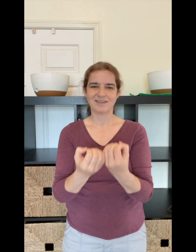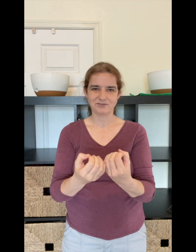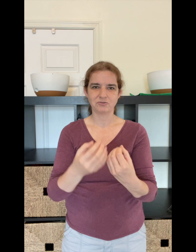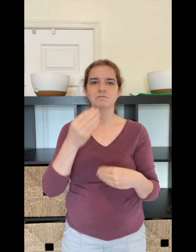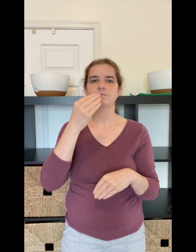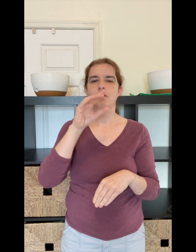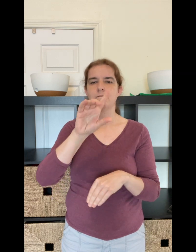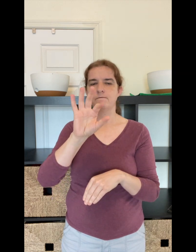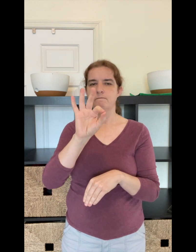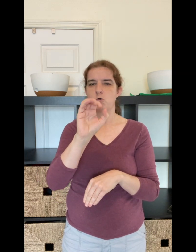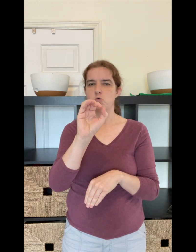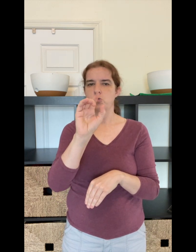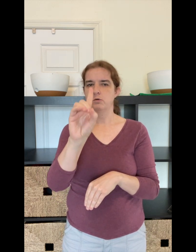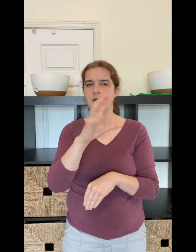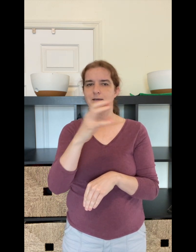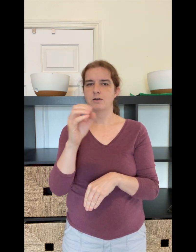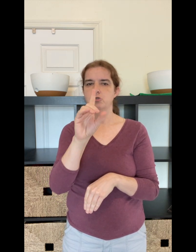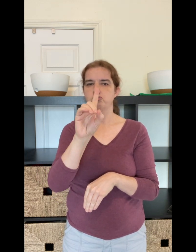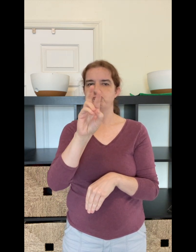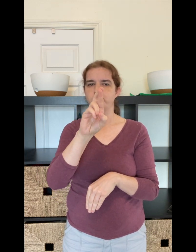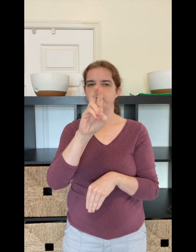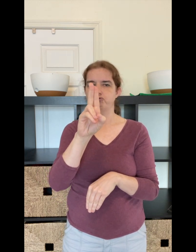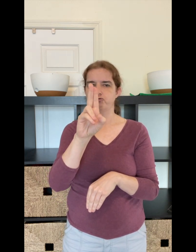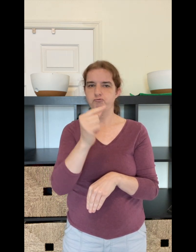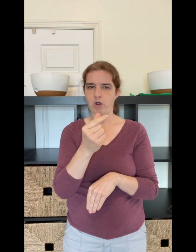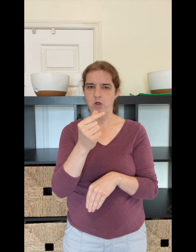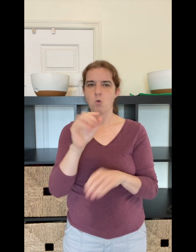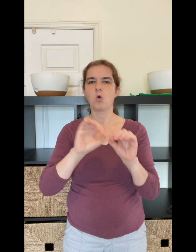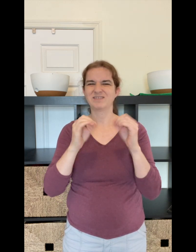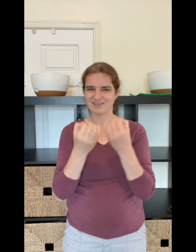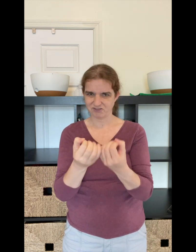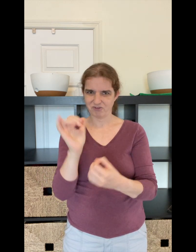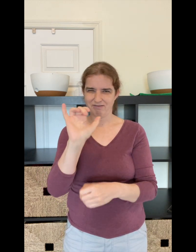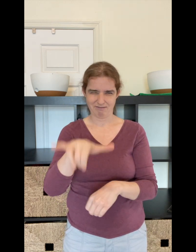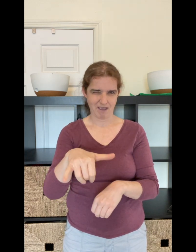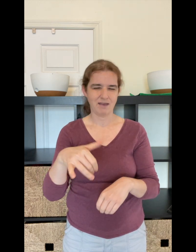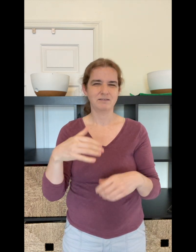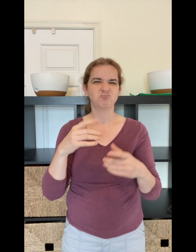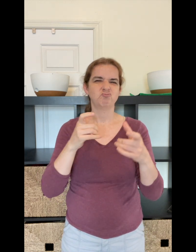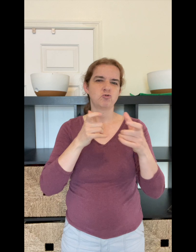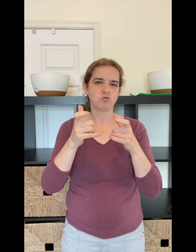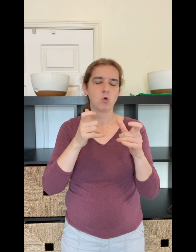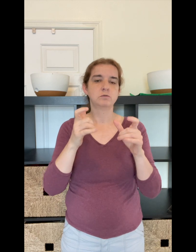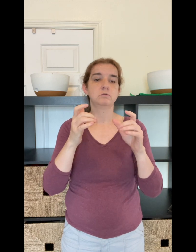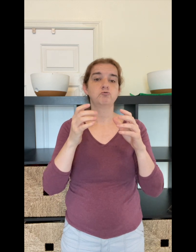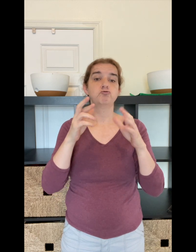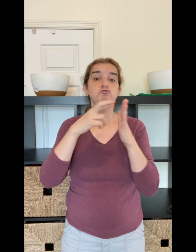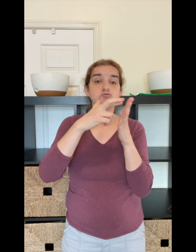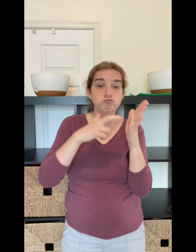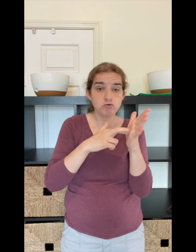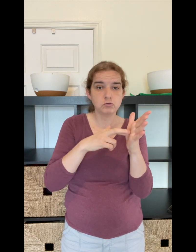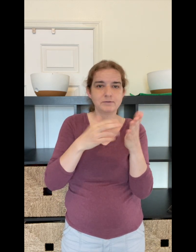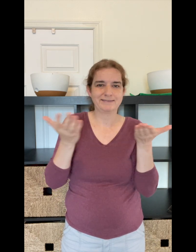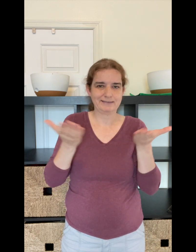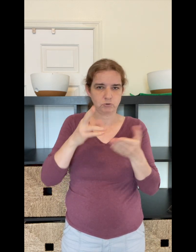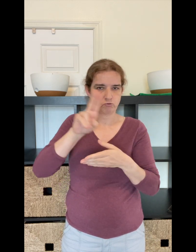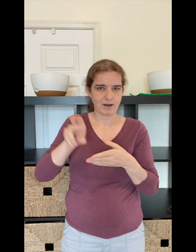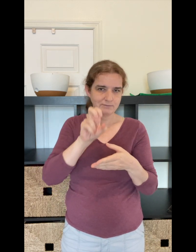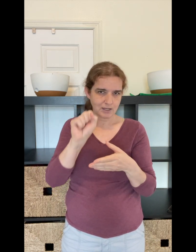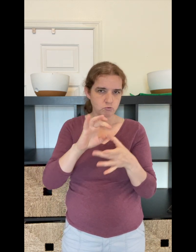Drug Organization. Food and Drug Organization. That controls rules here in the